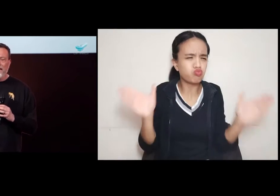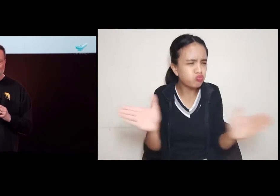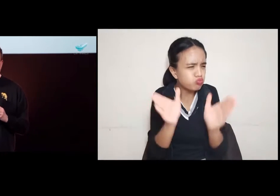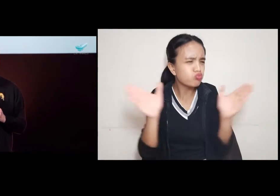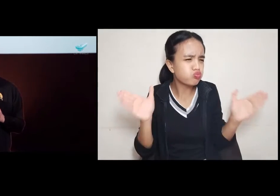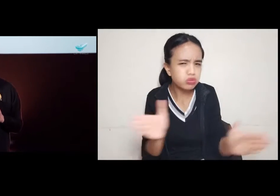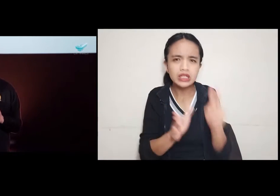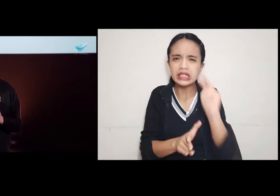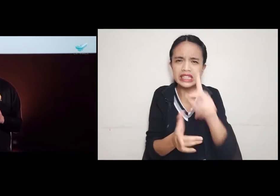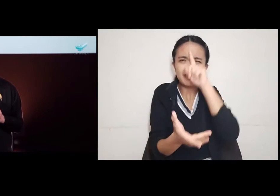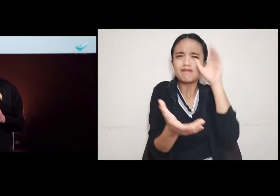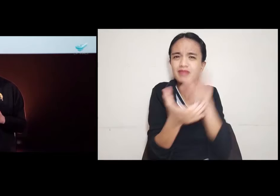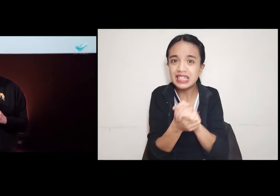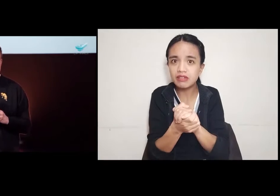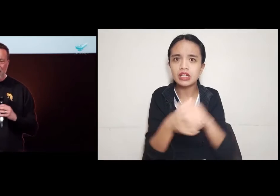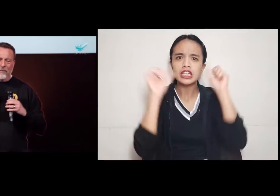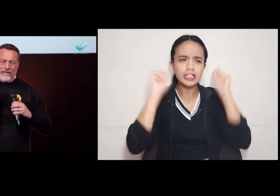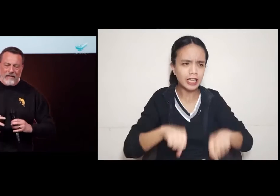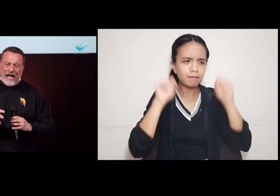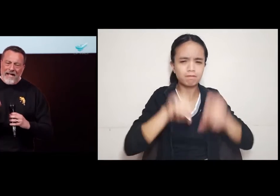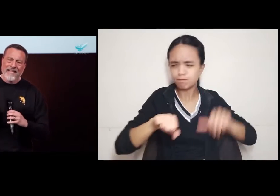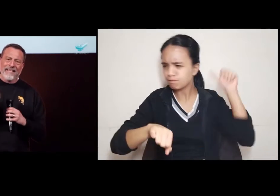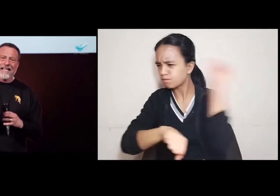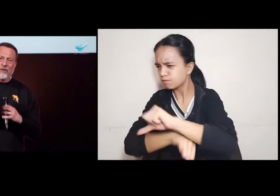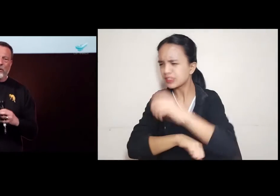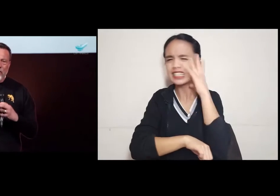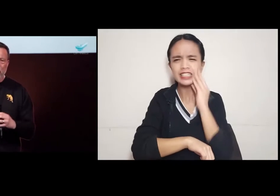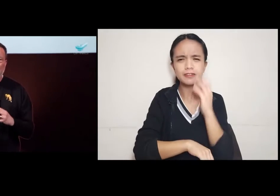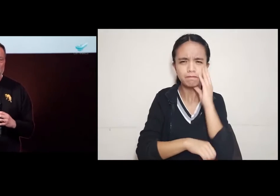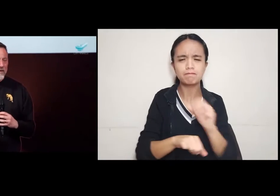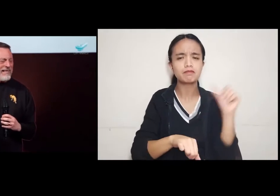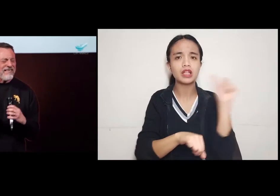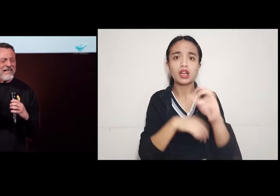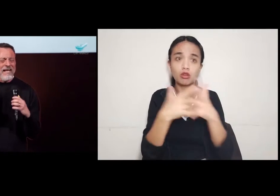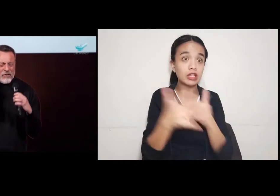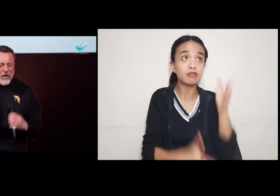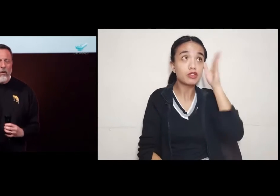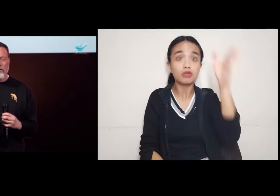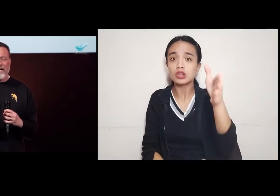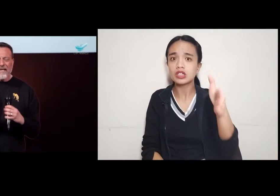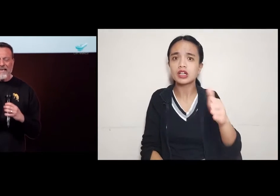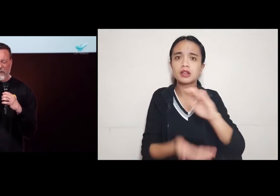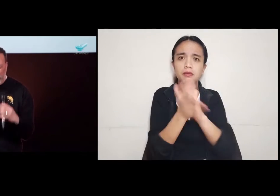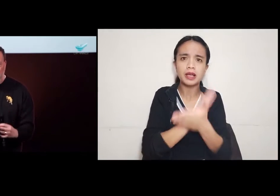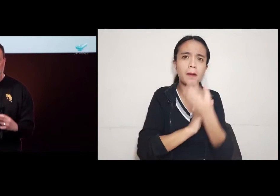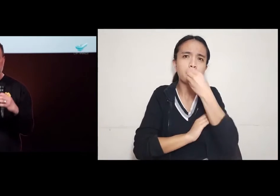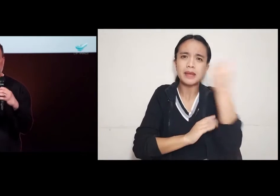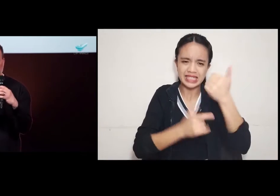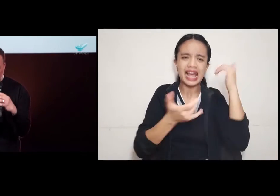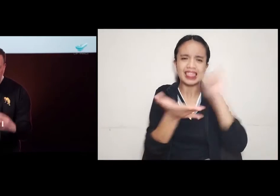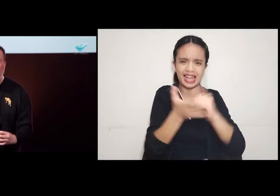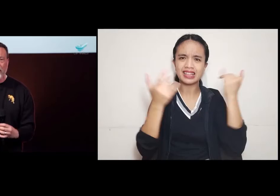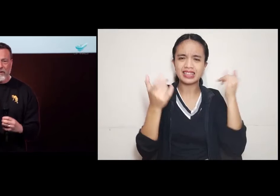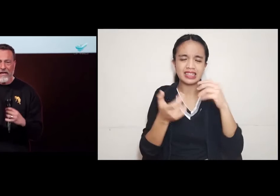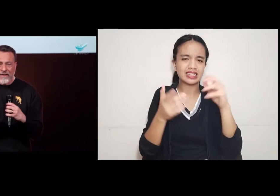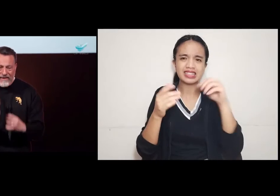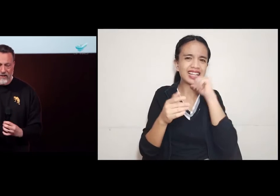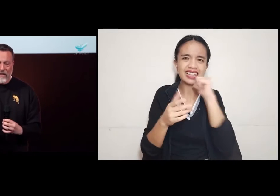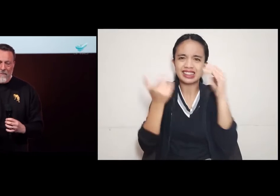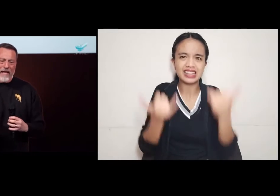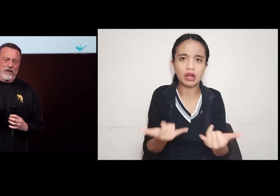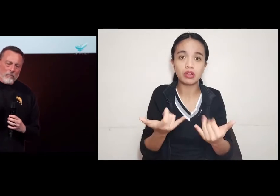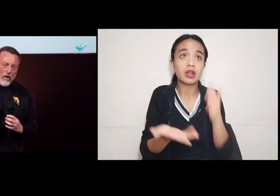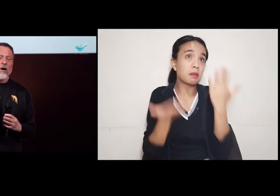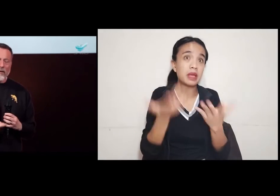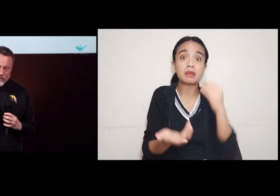hope, and they just need some encouragement. They just need to believe they can get through this moment. They need to know that the future is going to be better than